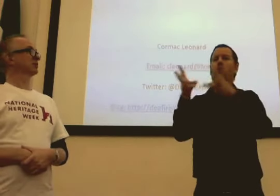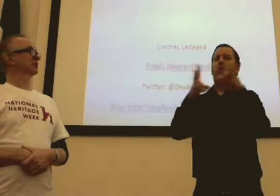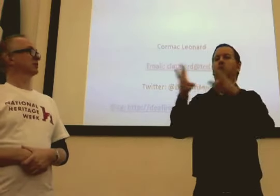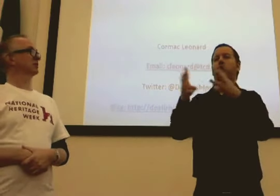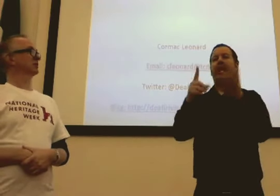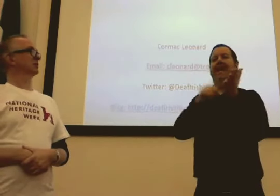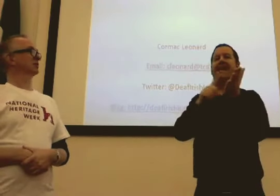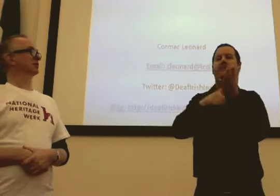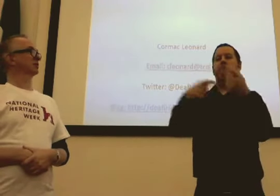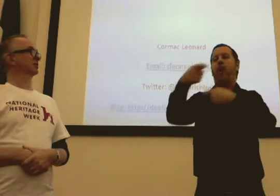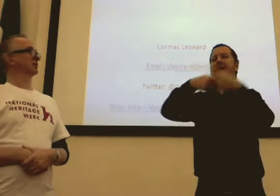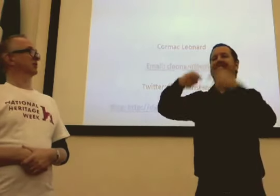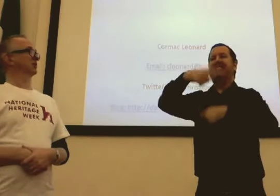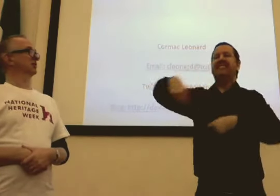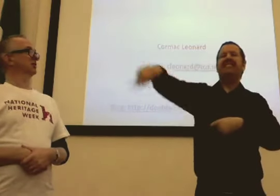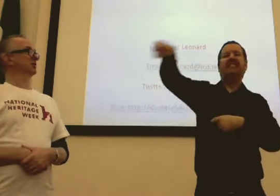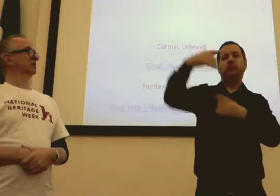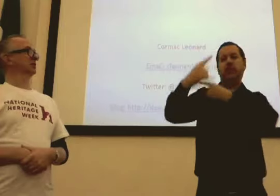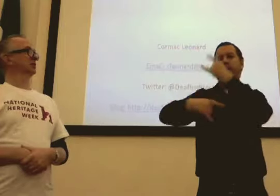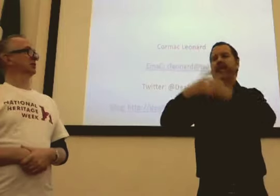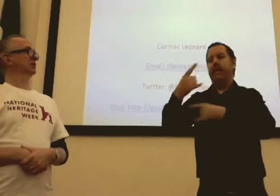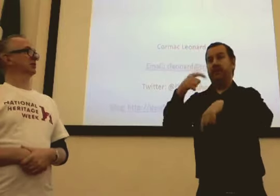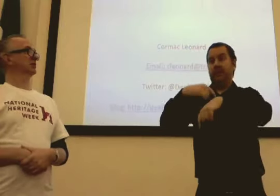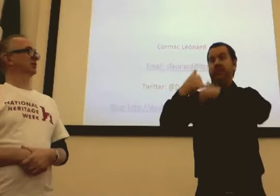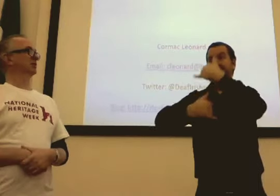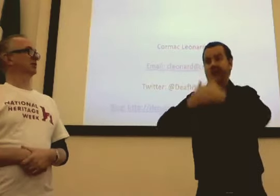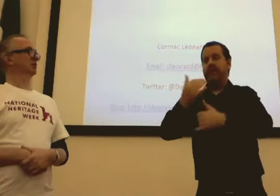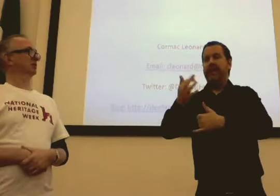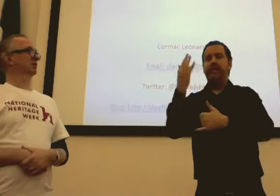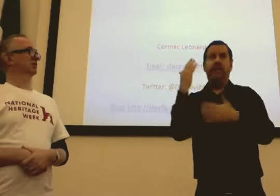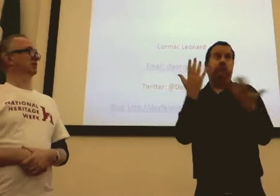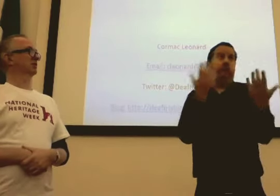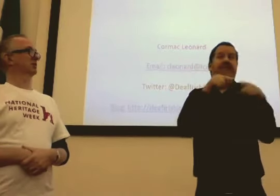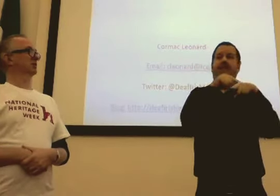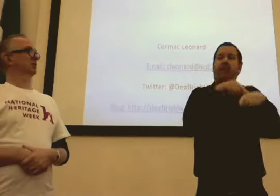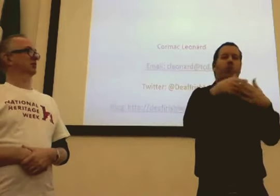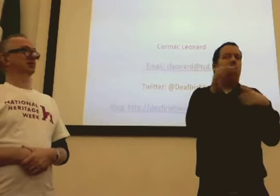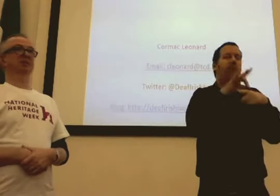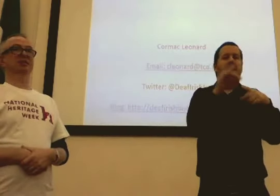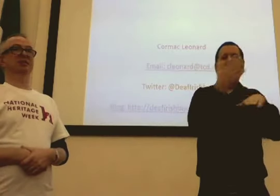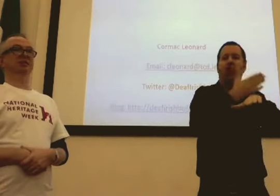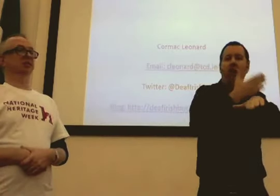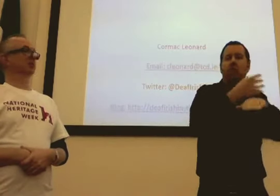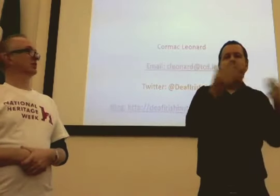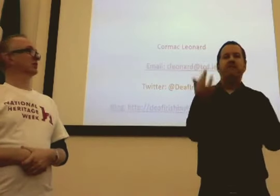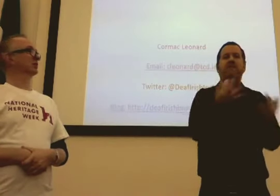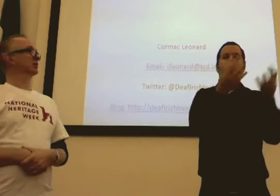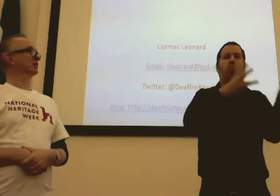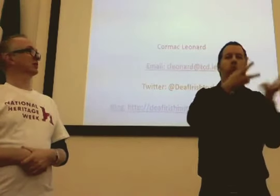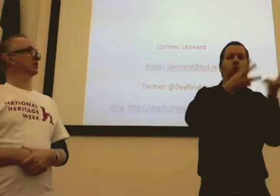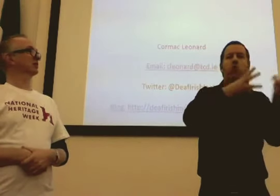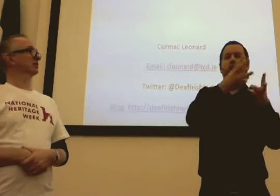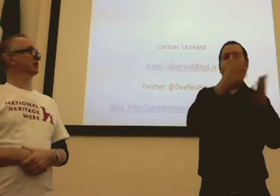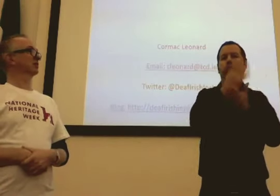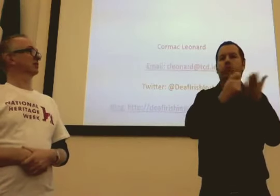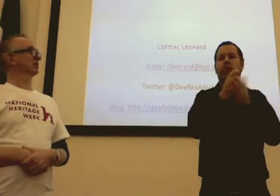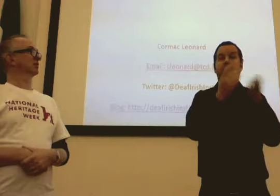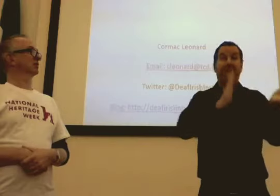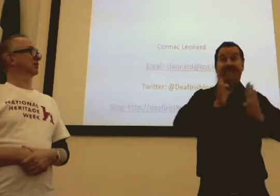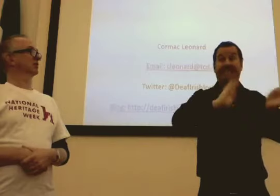know also people would be working in the labour market and would depend on their seasonal jobs. If it's farm work,